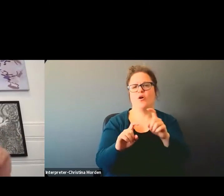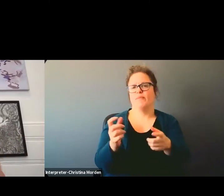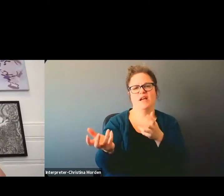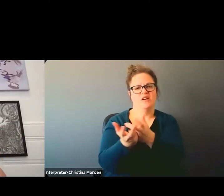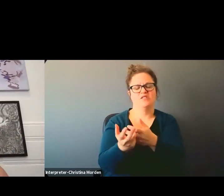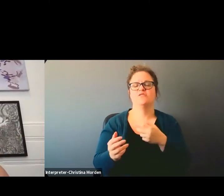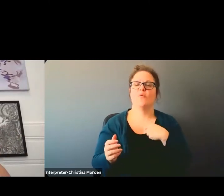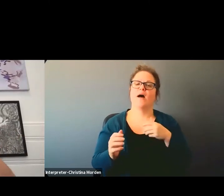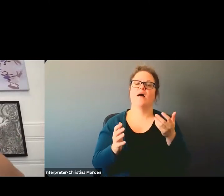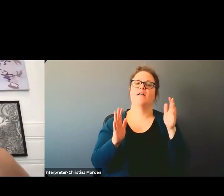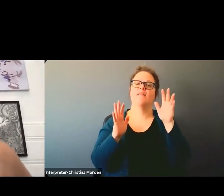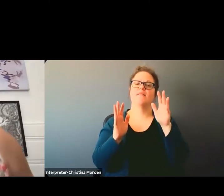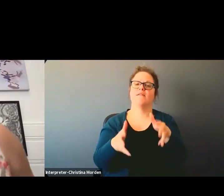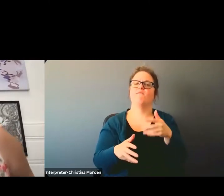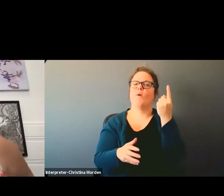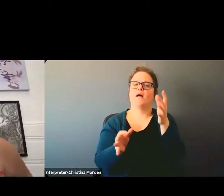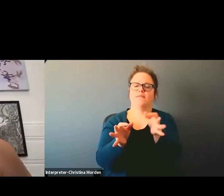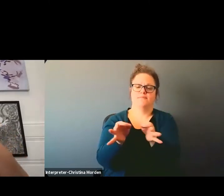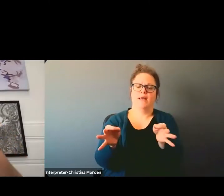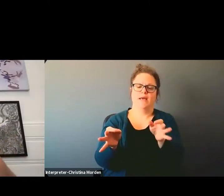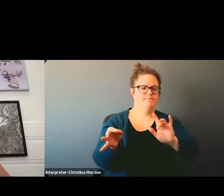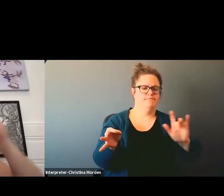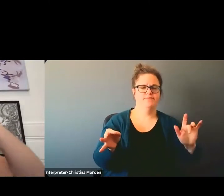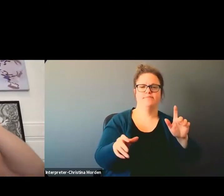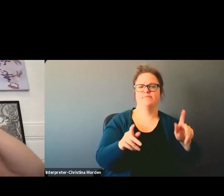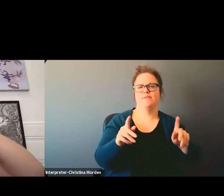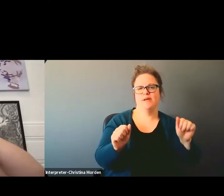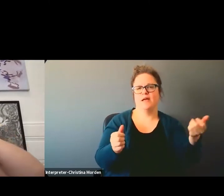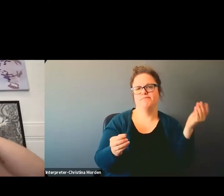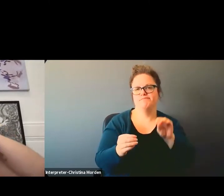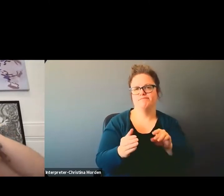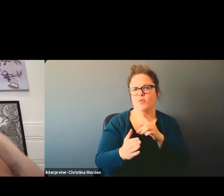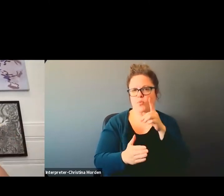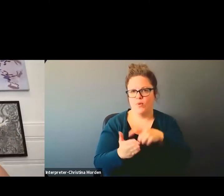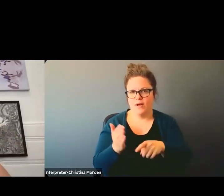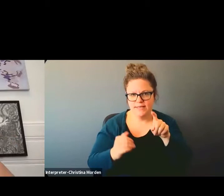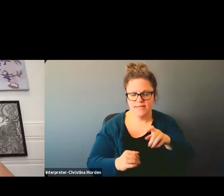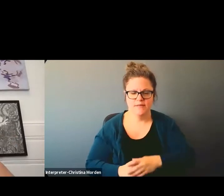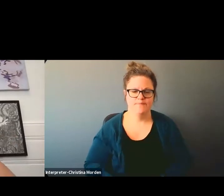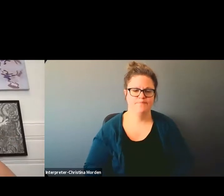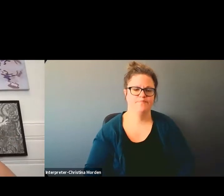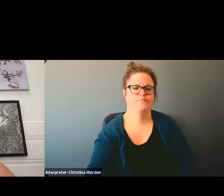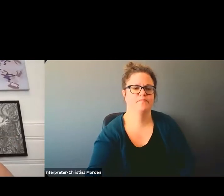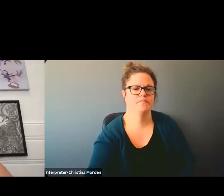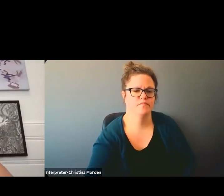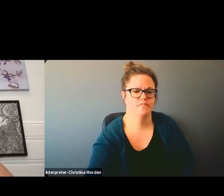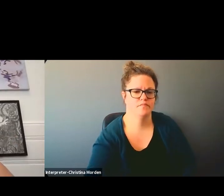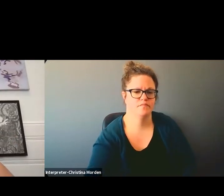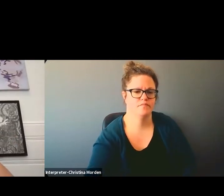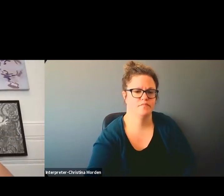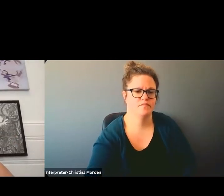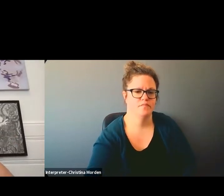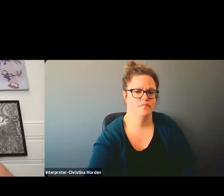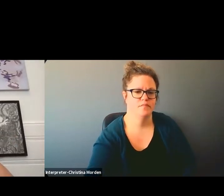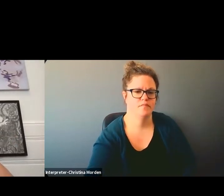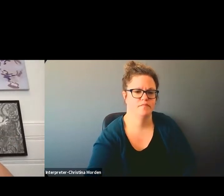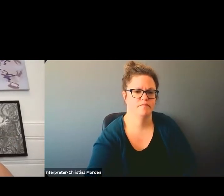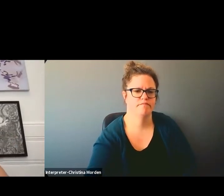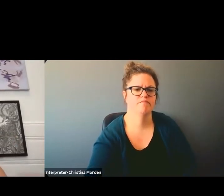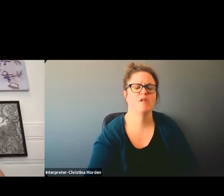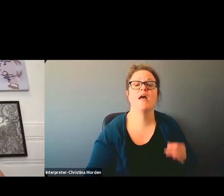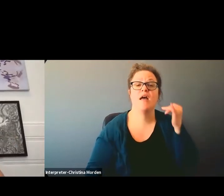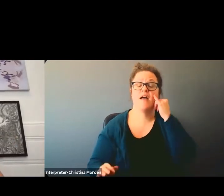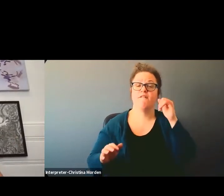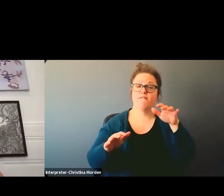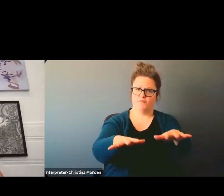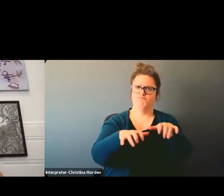to input what they need. Now for in-person, keep the interior space neat and organized so that people